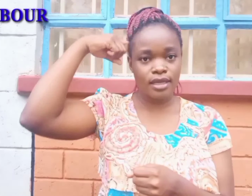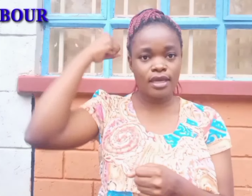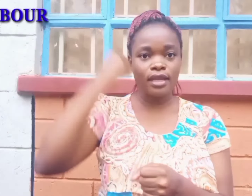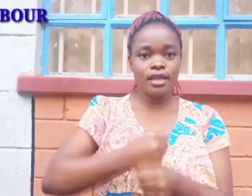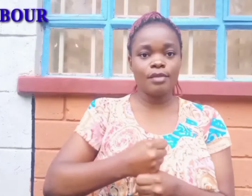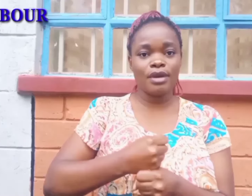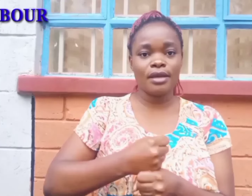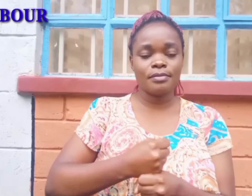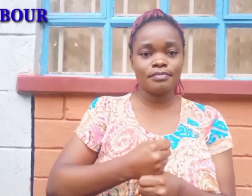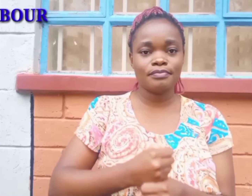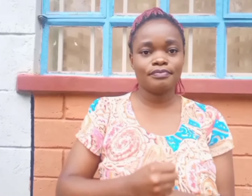Labor.